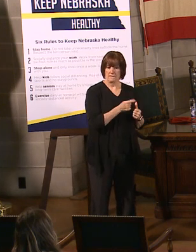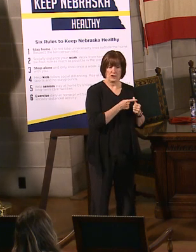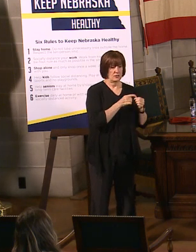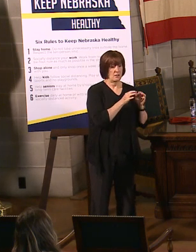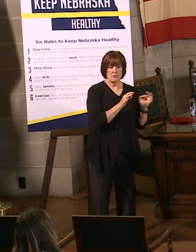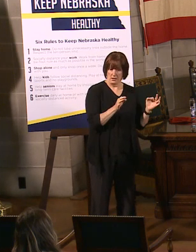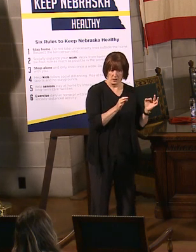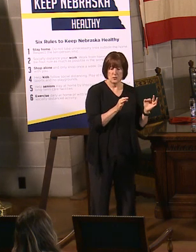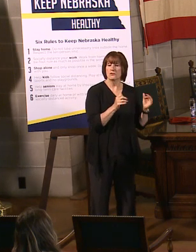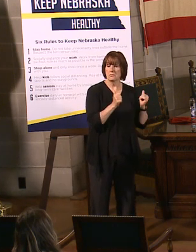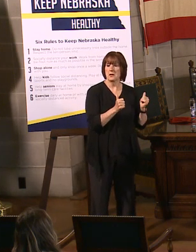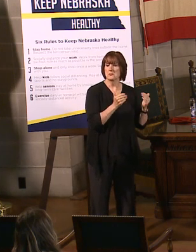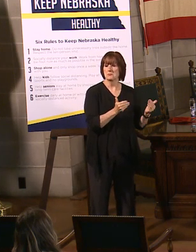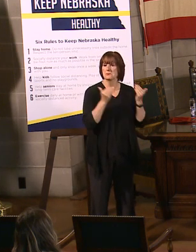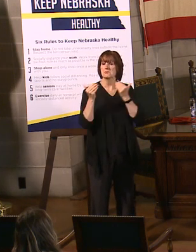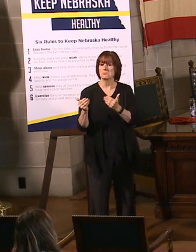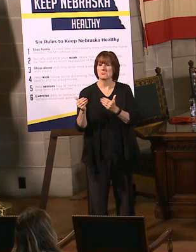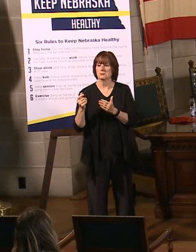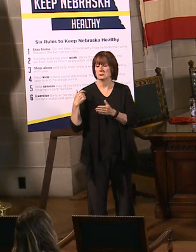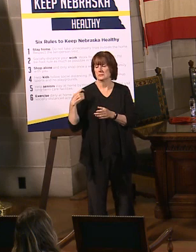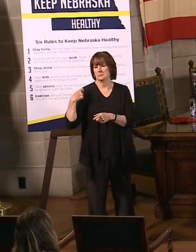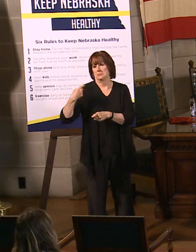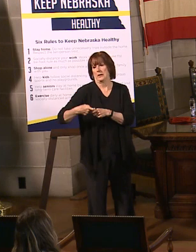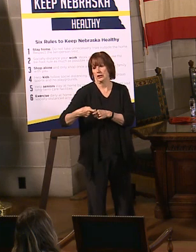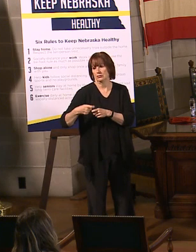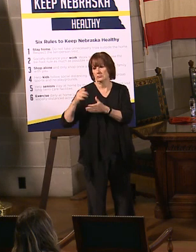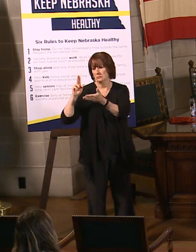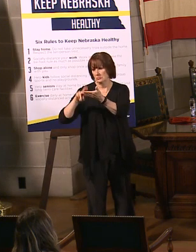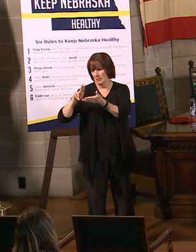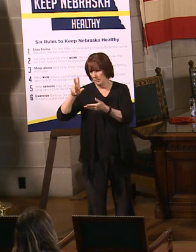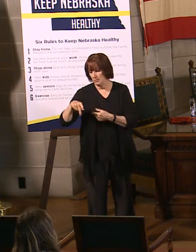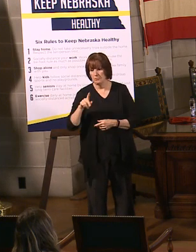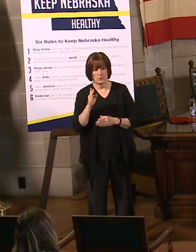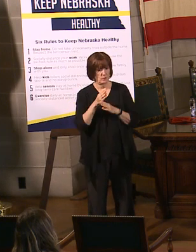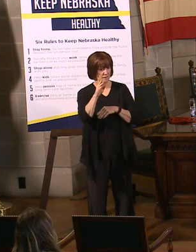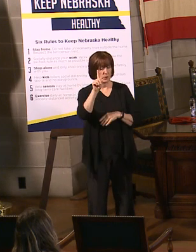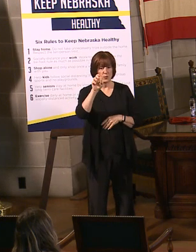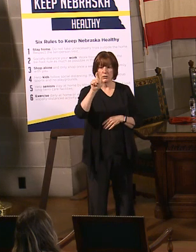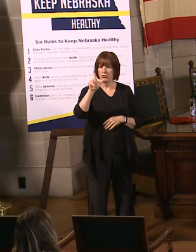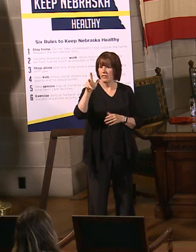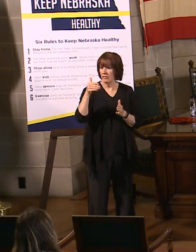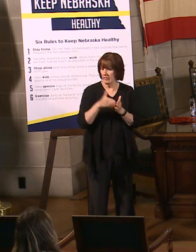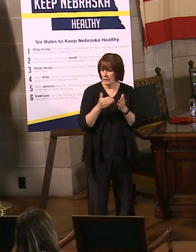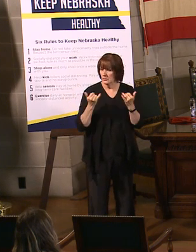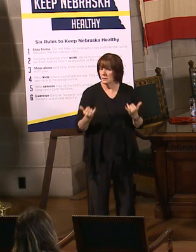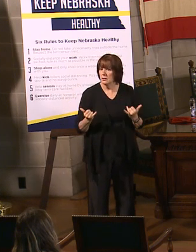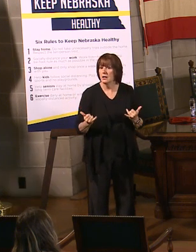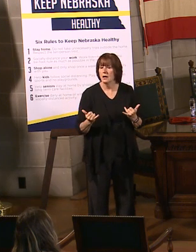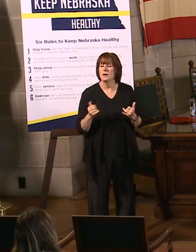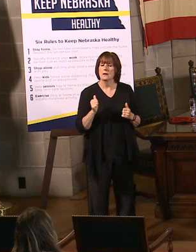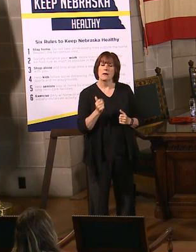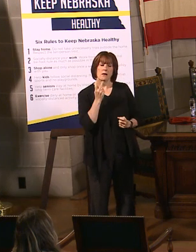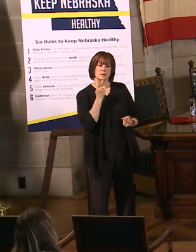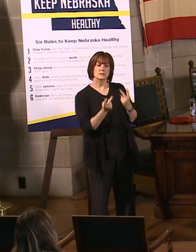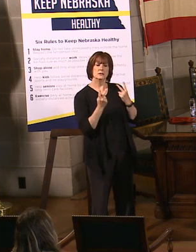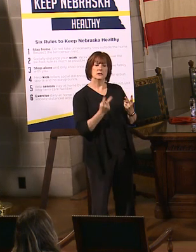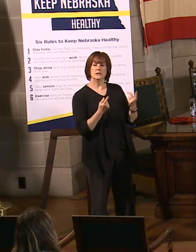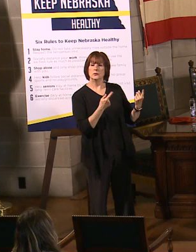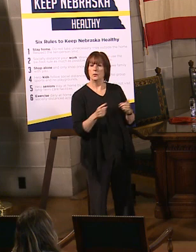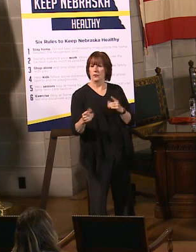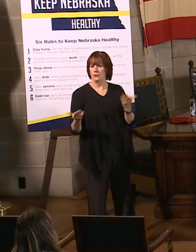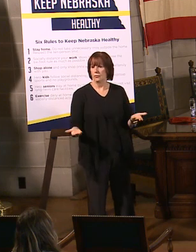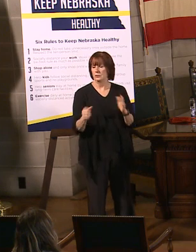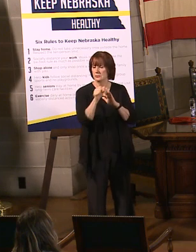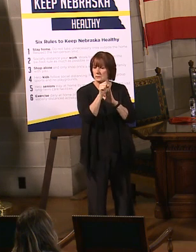We want people to sign up. Again, we've got over 123,000 right now. This is how we're going to not only be able to see what's going on in the state of